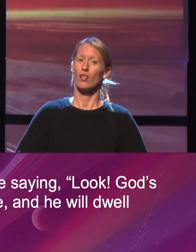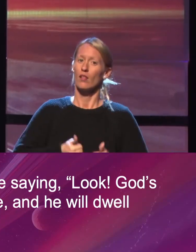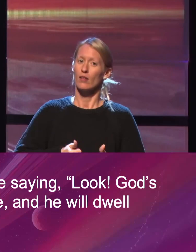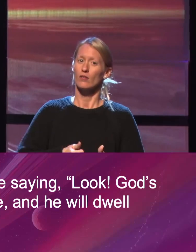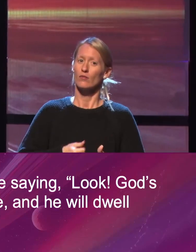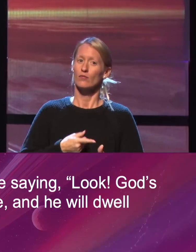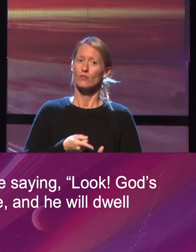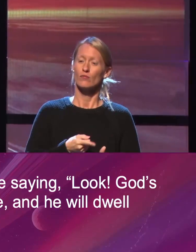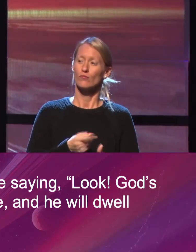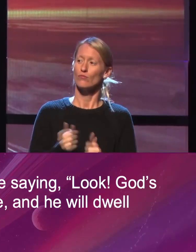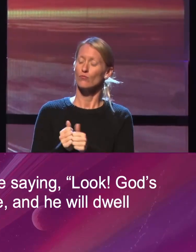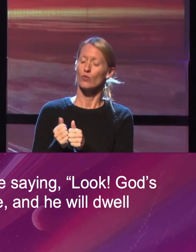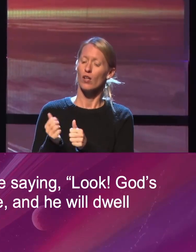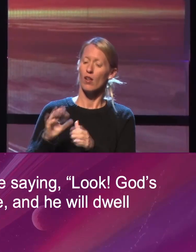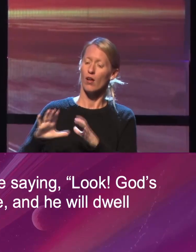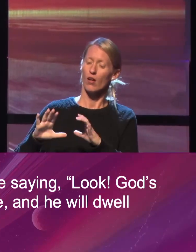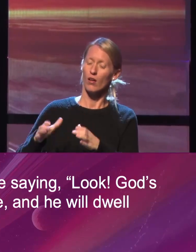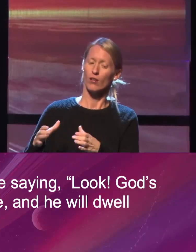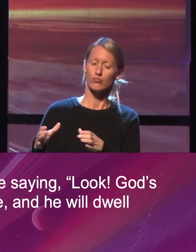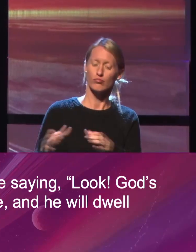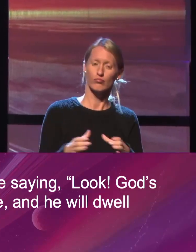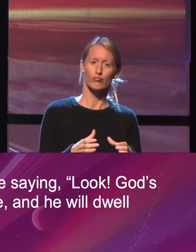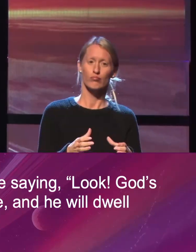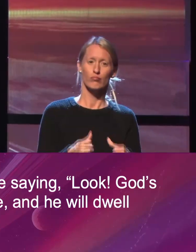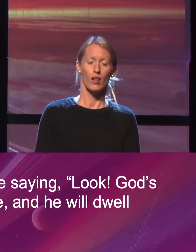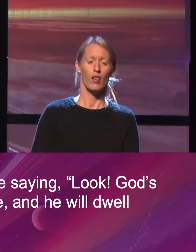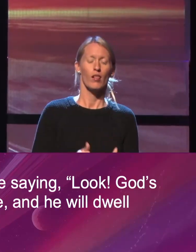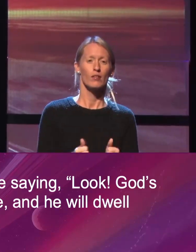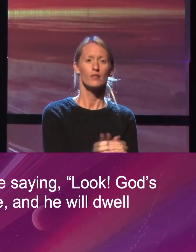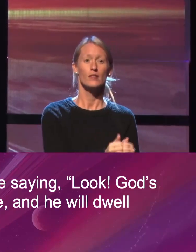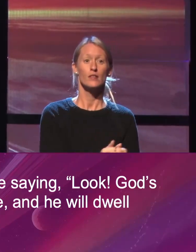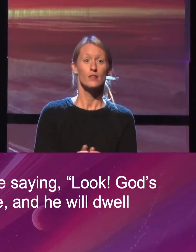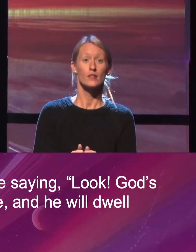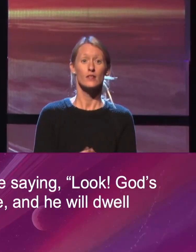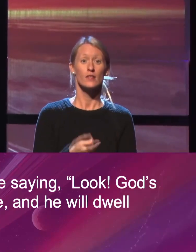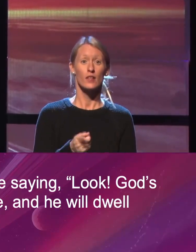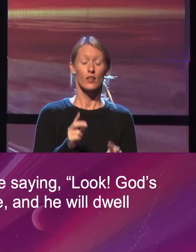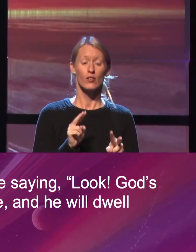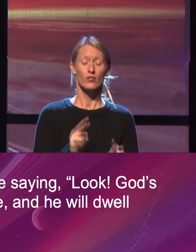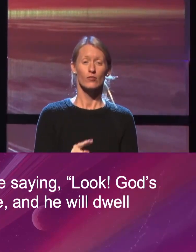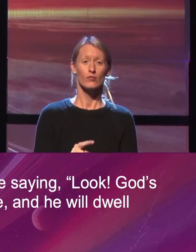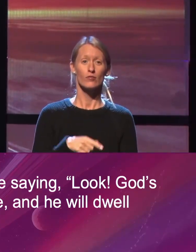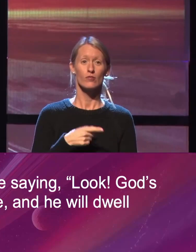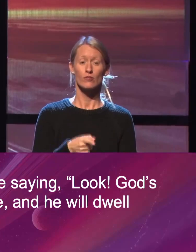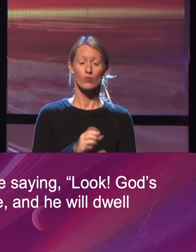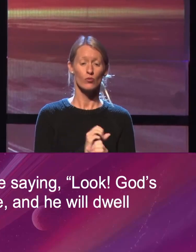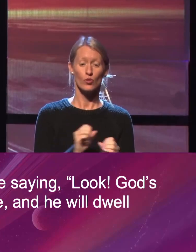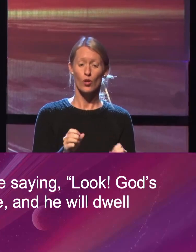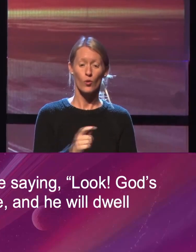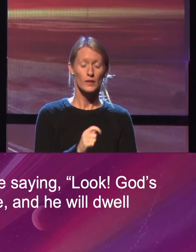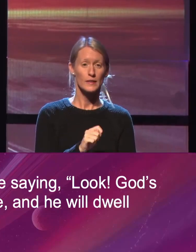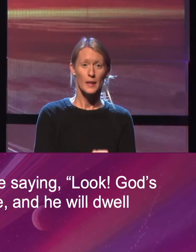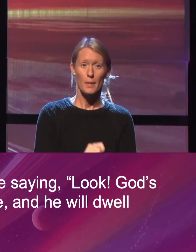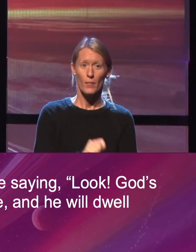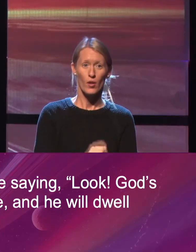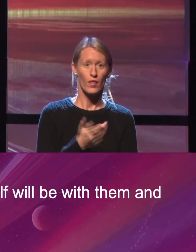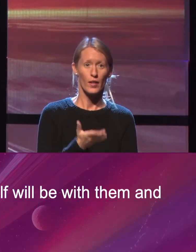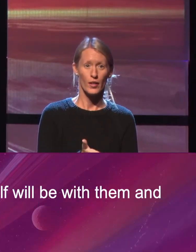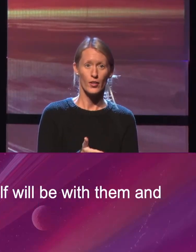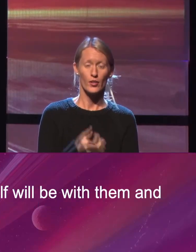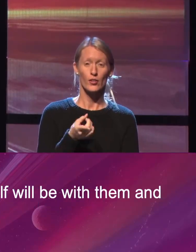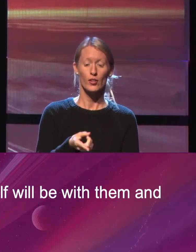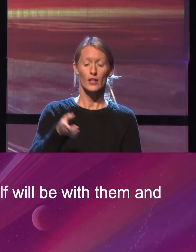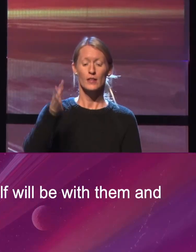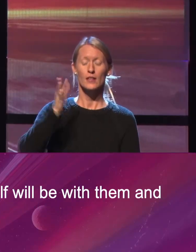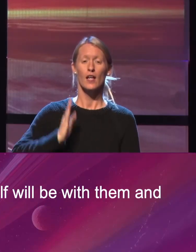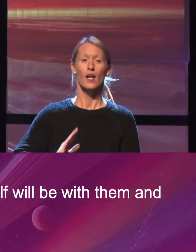right? And he sees this and he hears this voice, and the voice says, look, God's dwelling place is now there. There's no temple there. It says they will be God's people